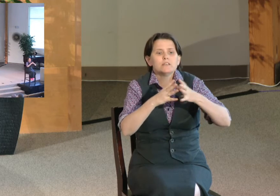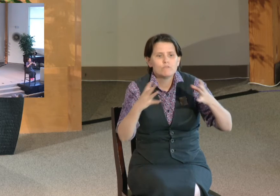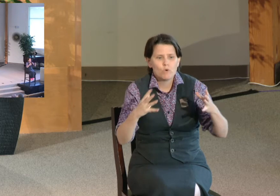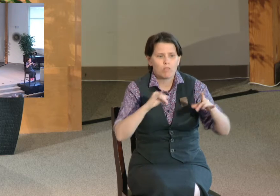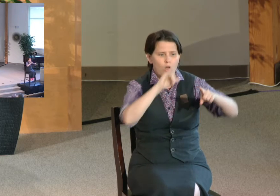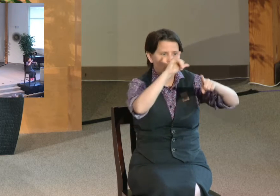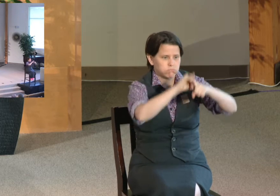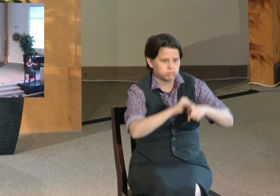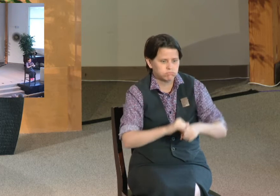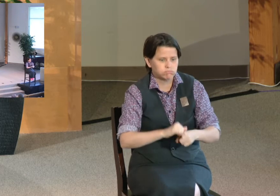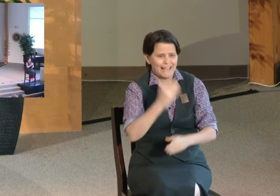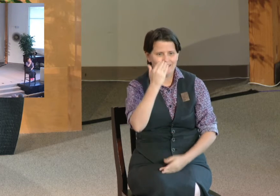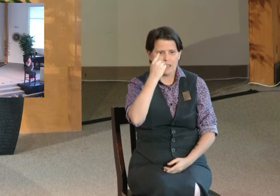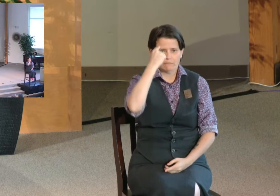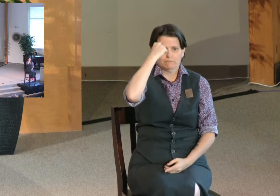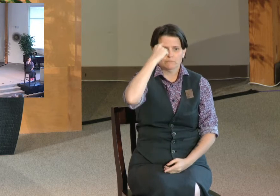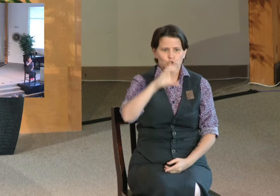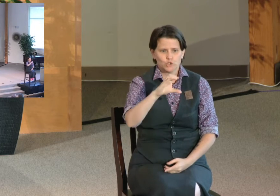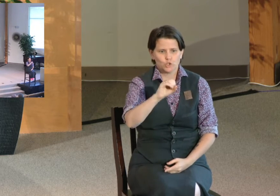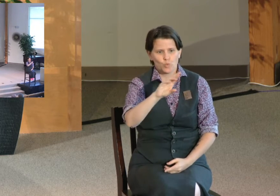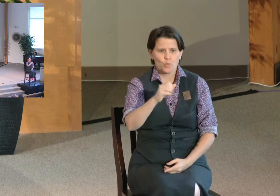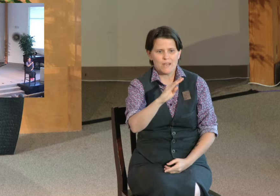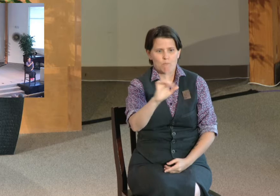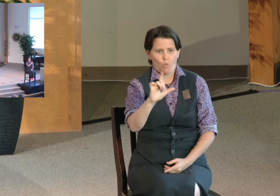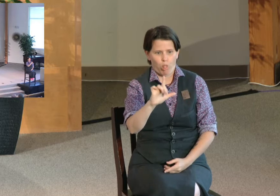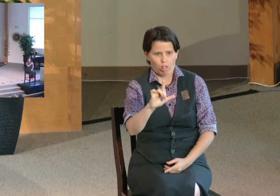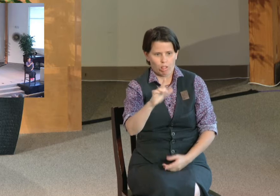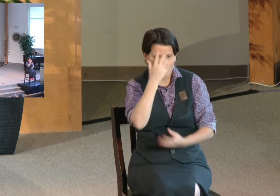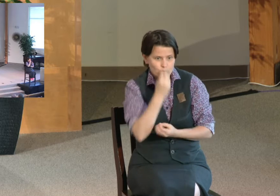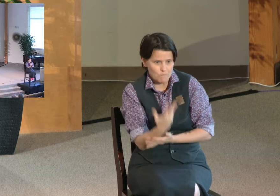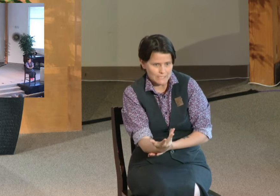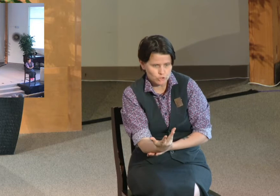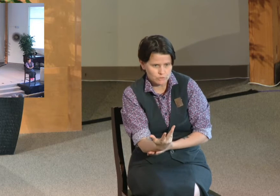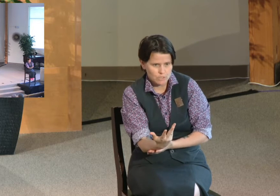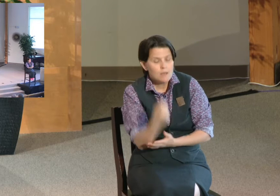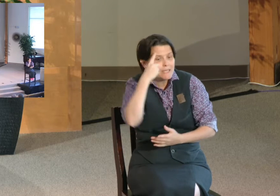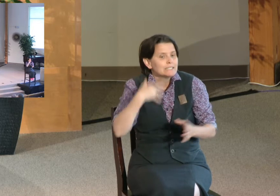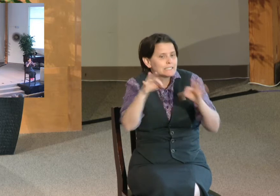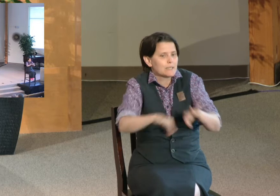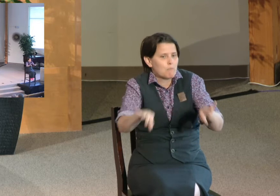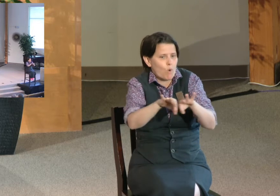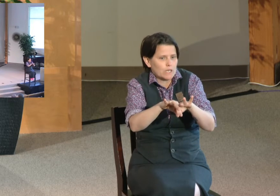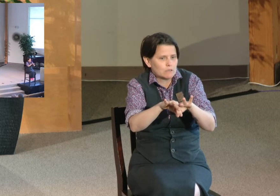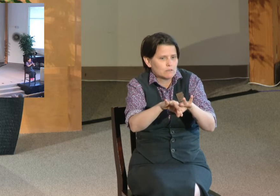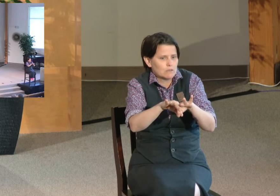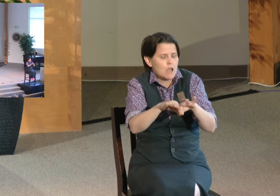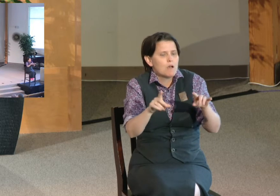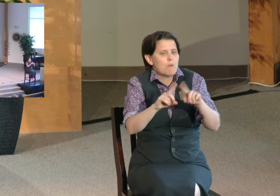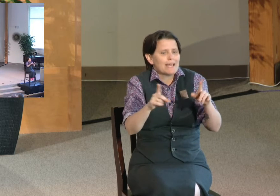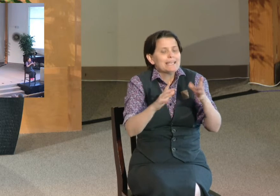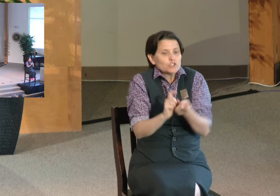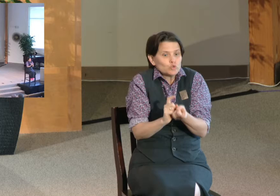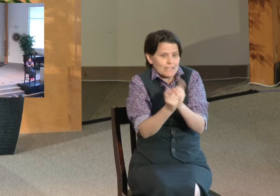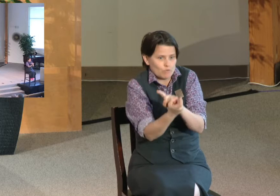because I think it's important and it's vital, it's transformative. So I don't want you to sit there like, oh my God, she's fire hosing me. How